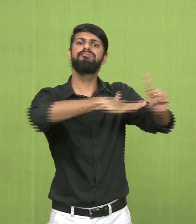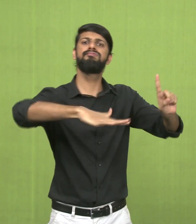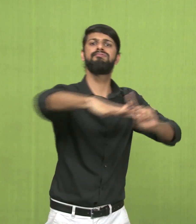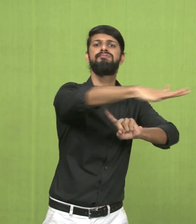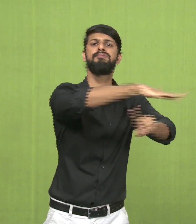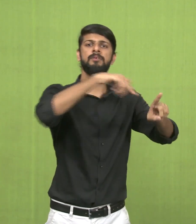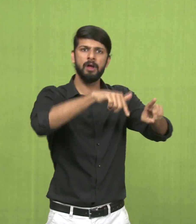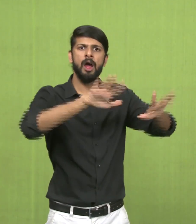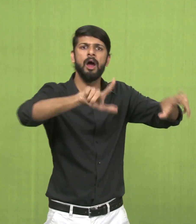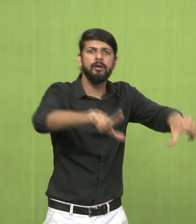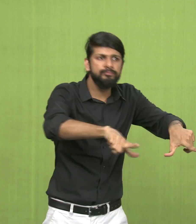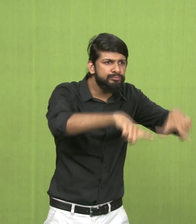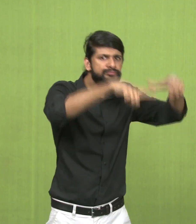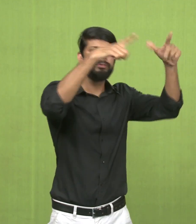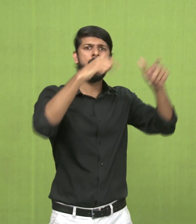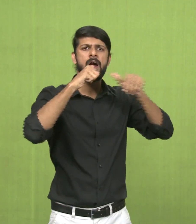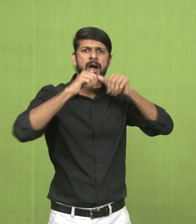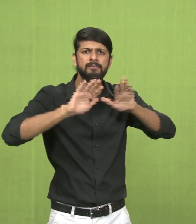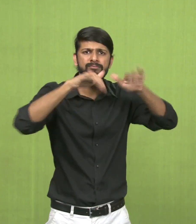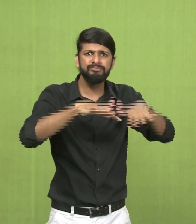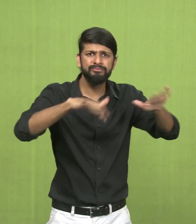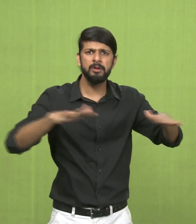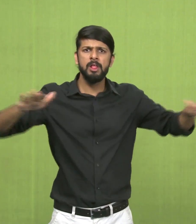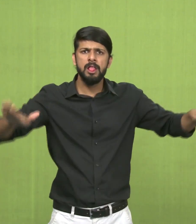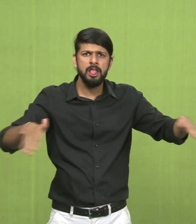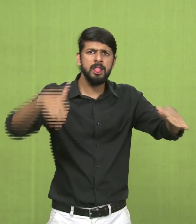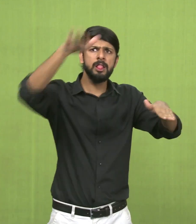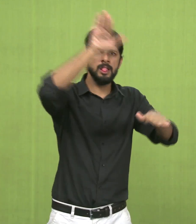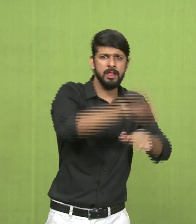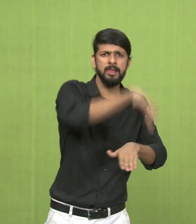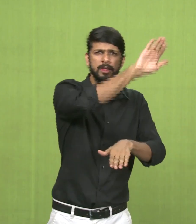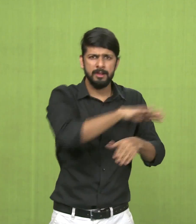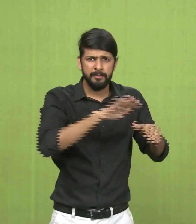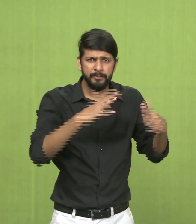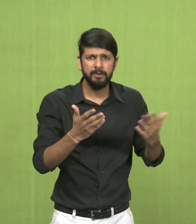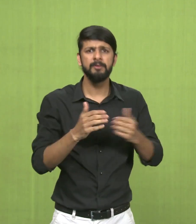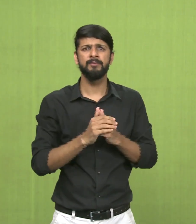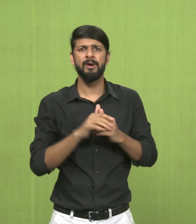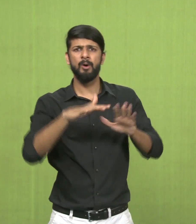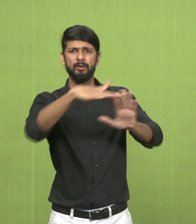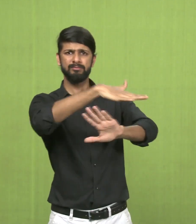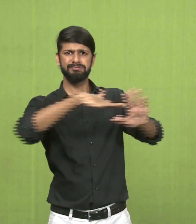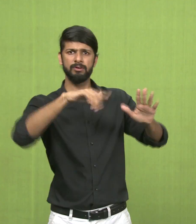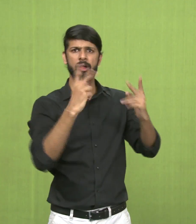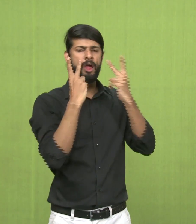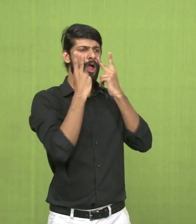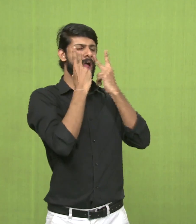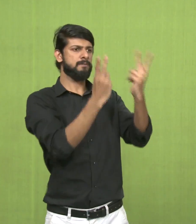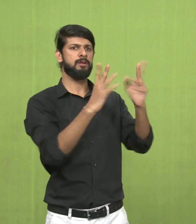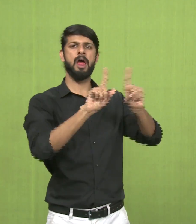could be seas, mountains, any expanse which is visible in one view.